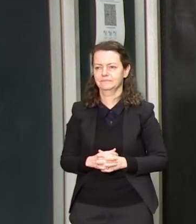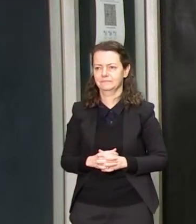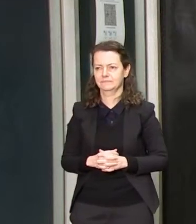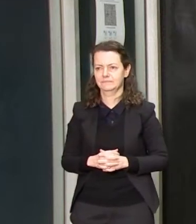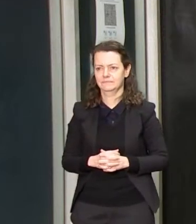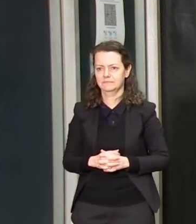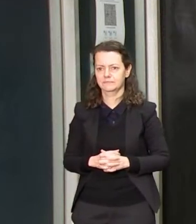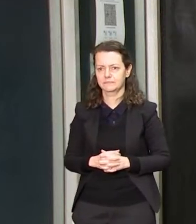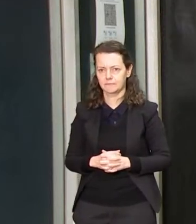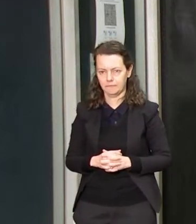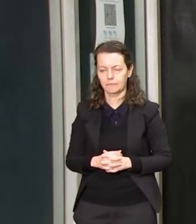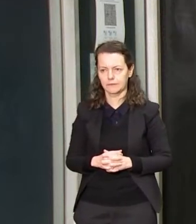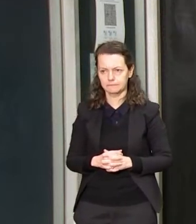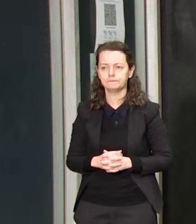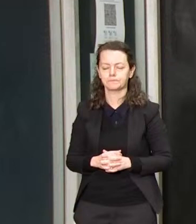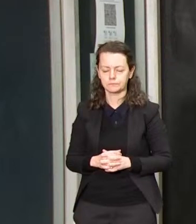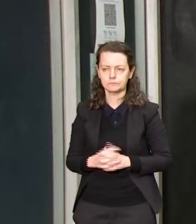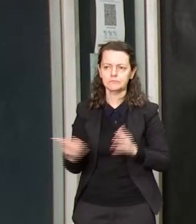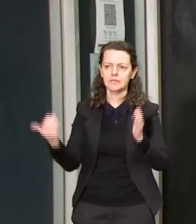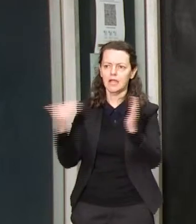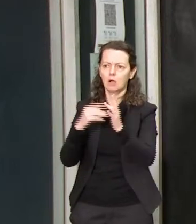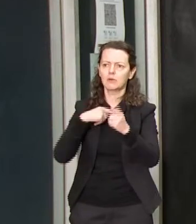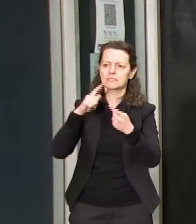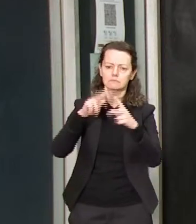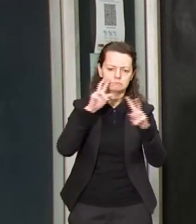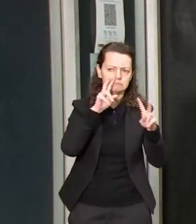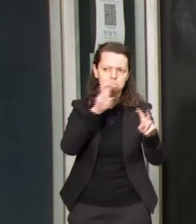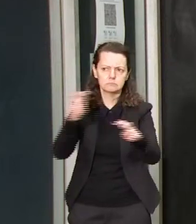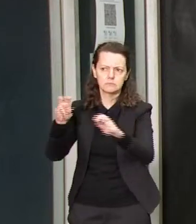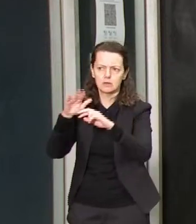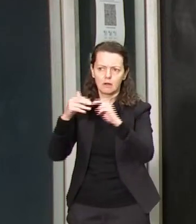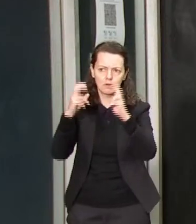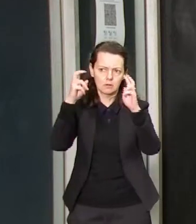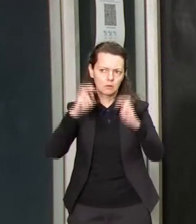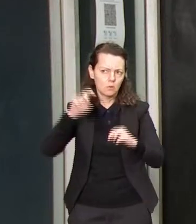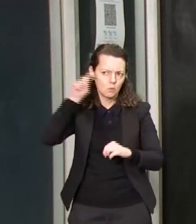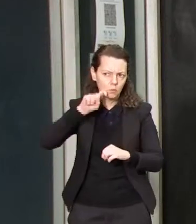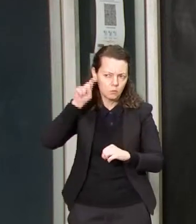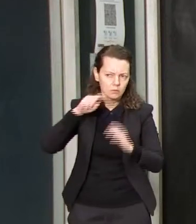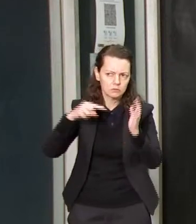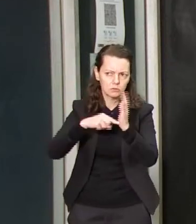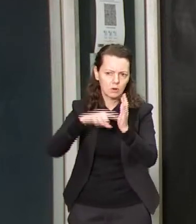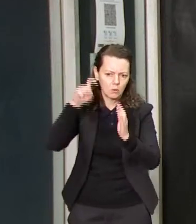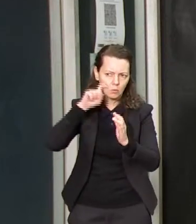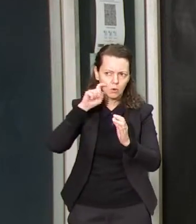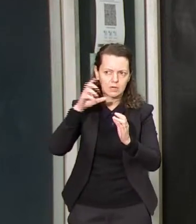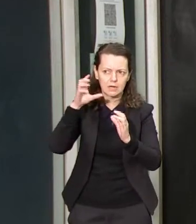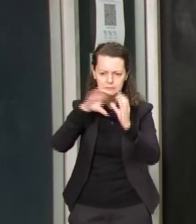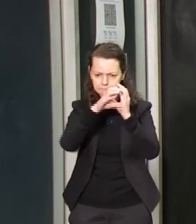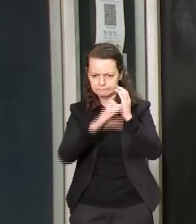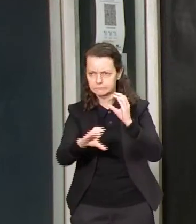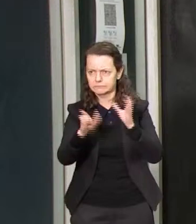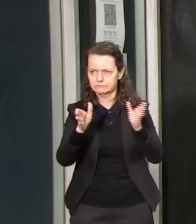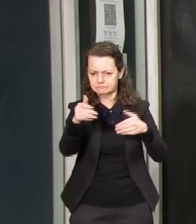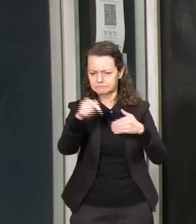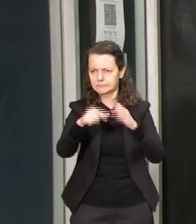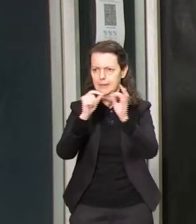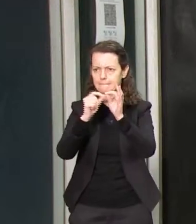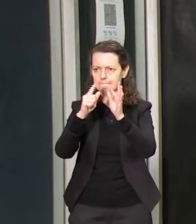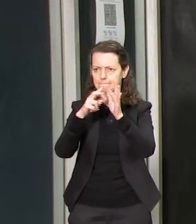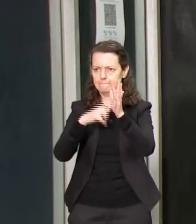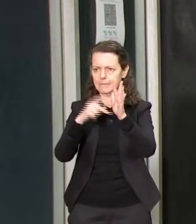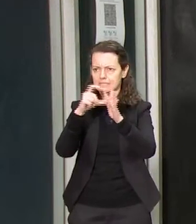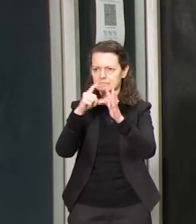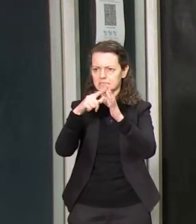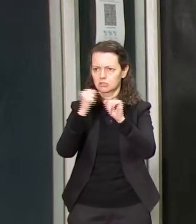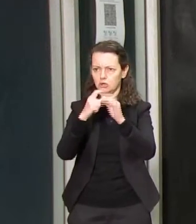Additionally, we've had several new wastewater detections recently. You'd be aware of those found in Bendigo, but we've also yesterday had detections in